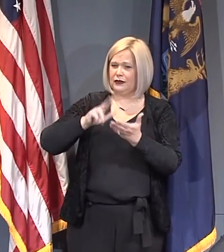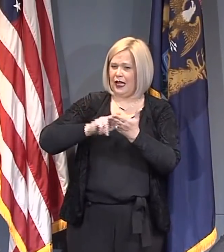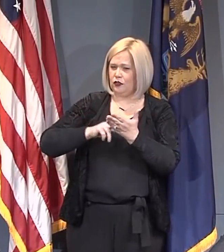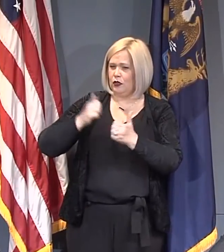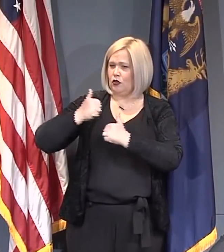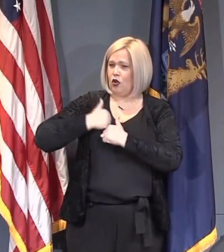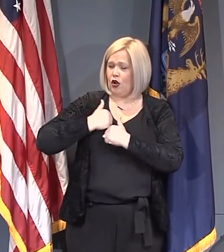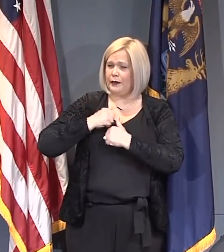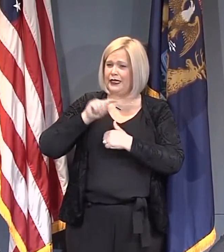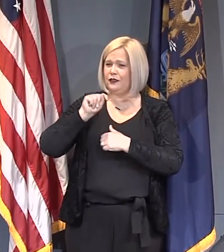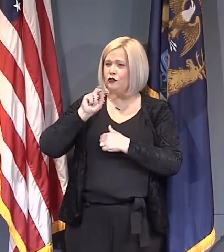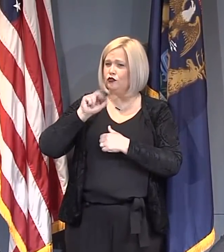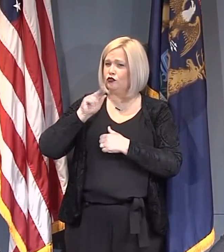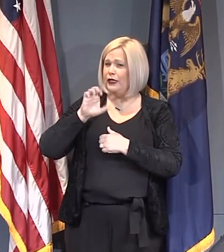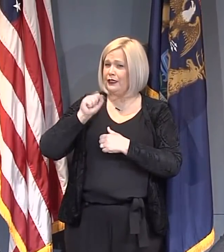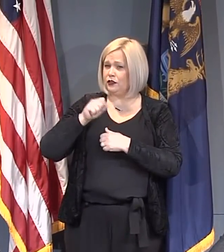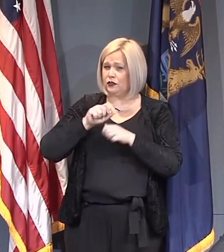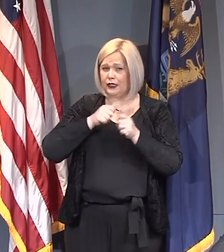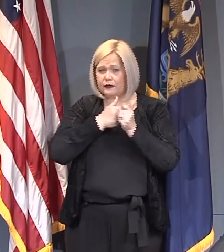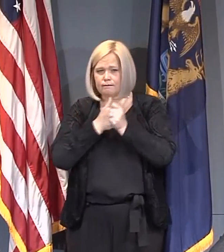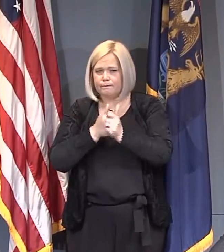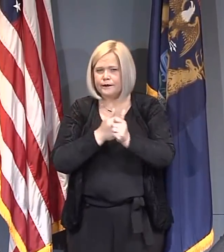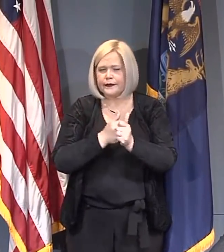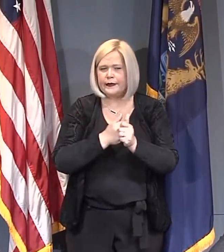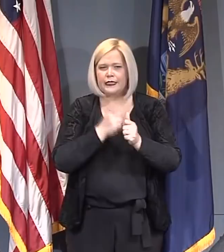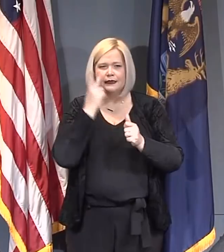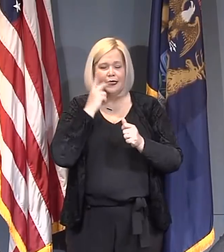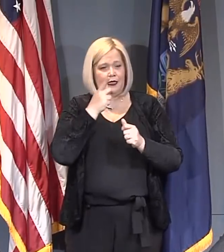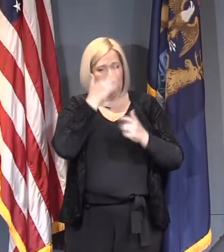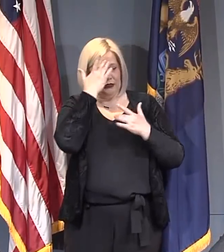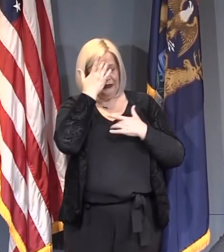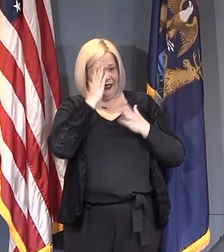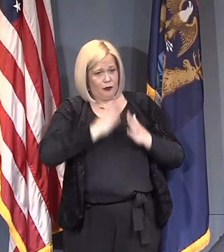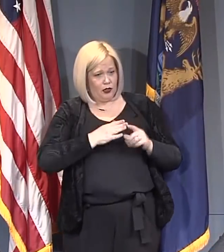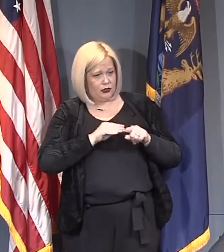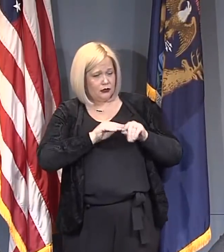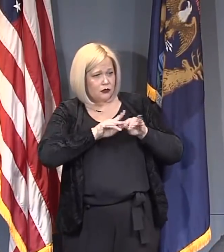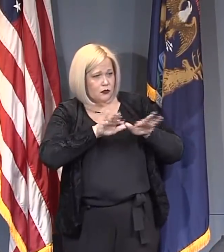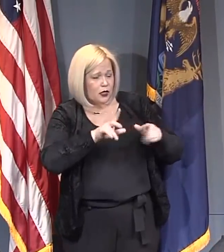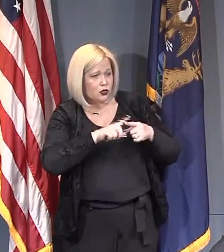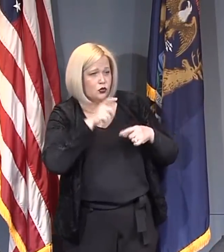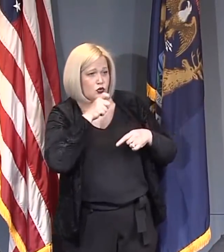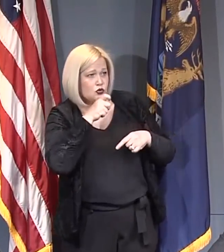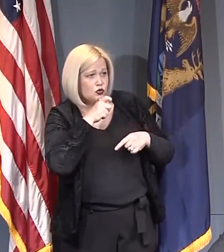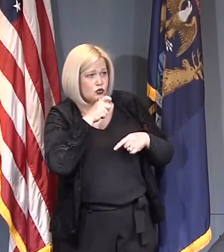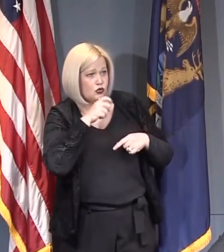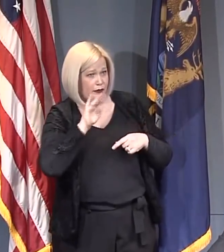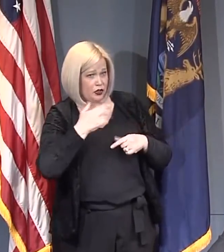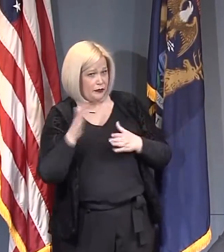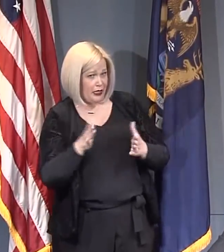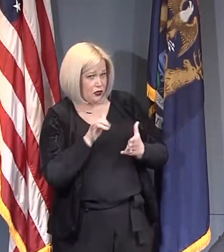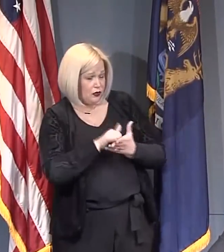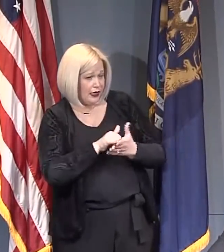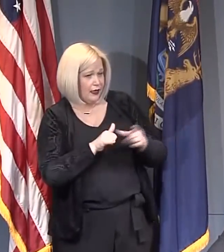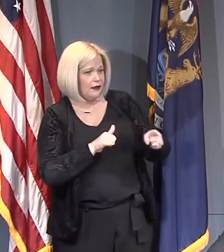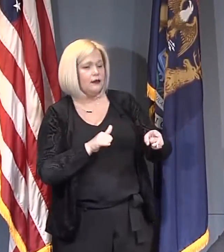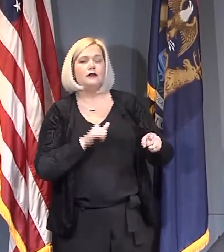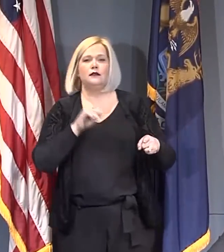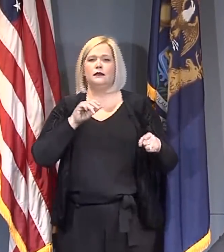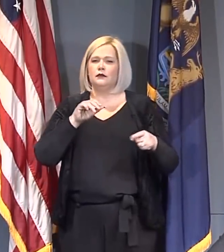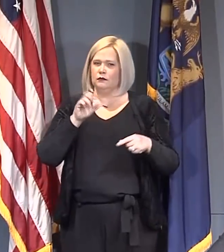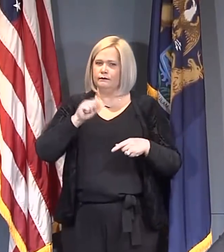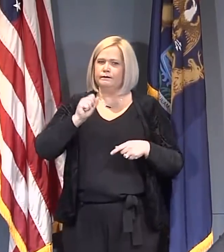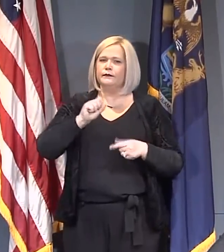do you think will be needed? Yes. And Dr. Caldoun? Yes, absolutely. So contact tracing is something, obviously, that's